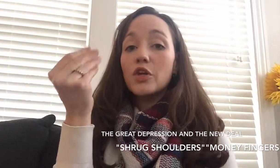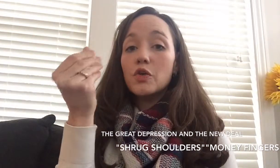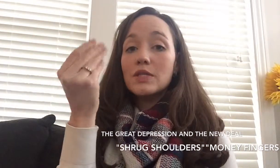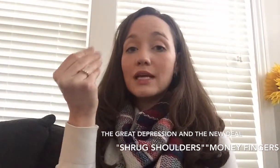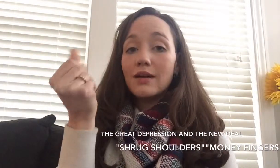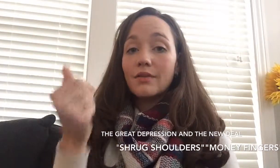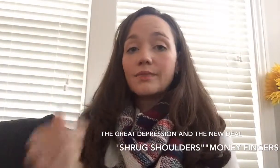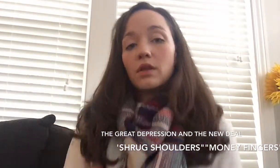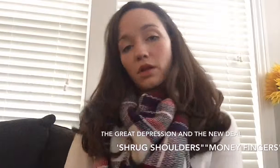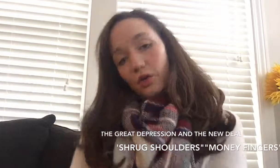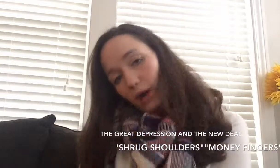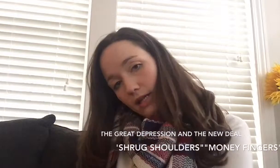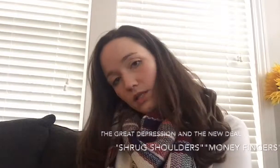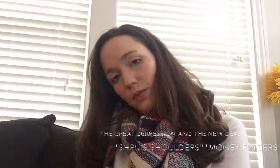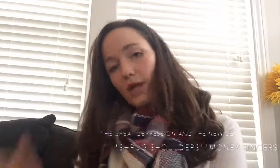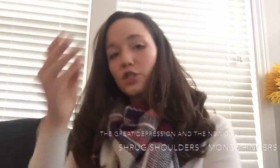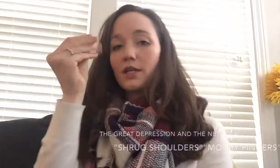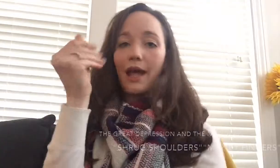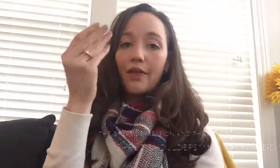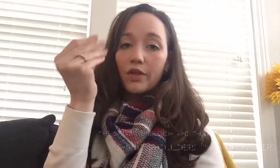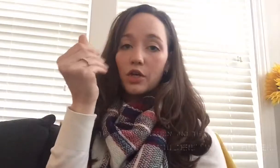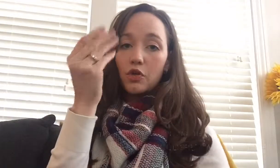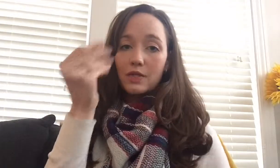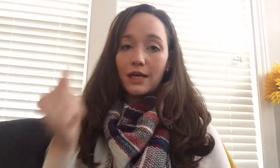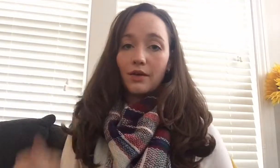New Deal. The Great Depression and the New Deal.